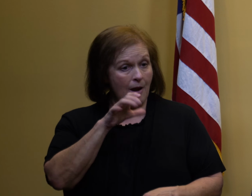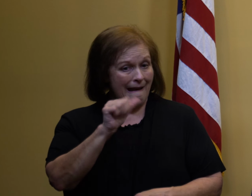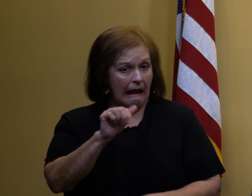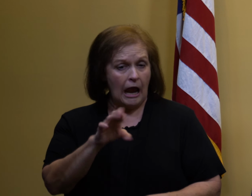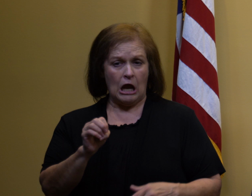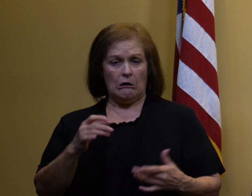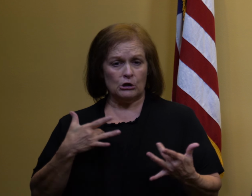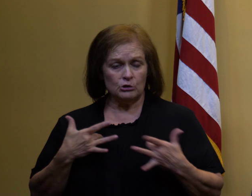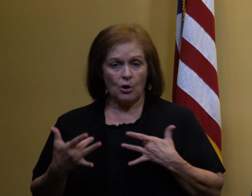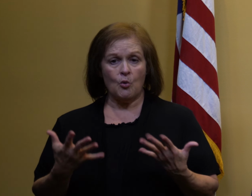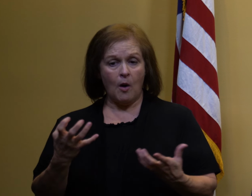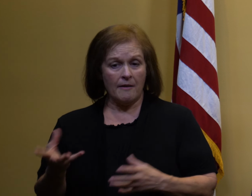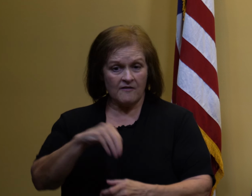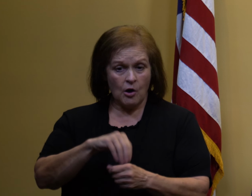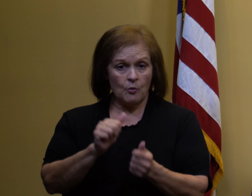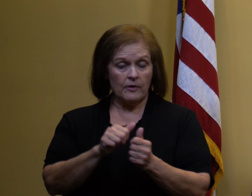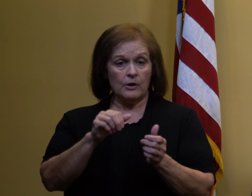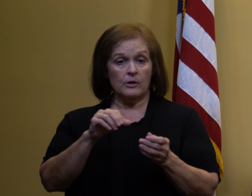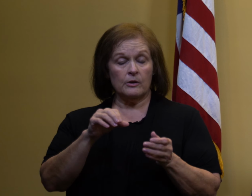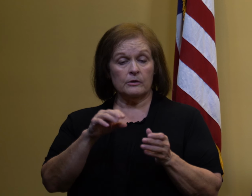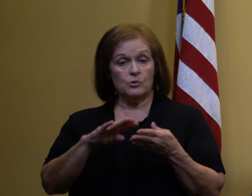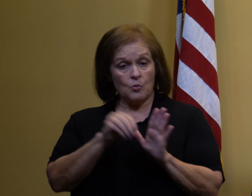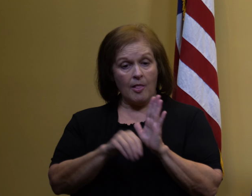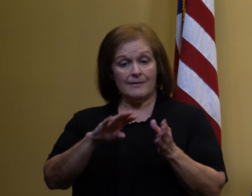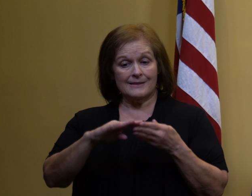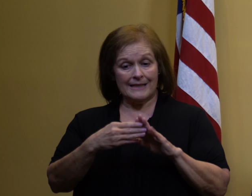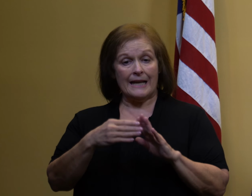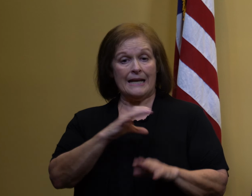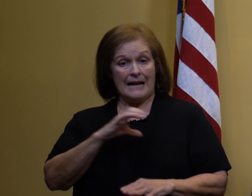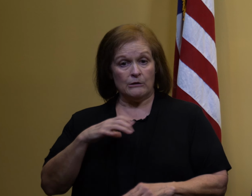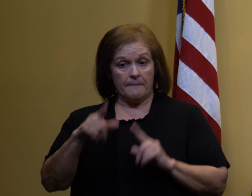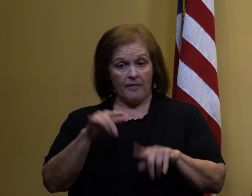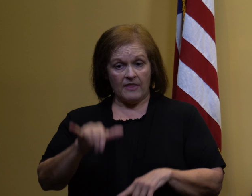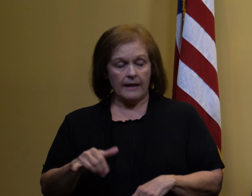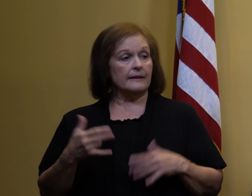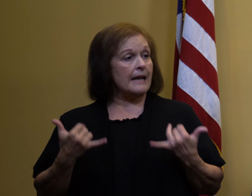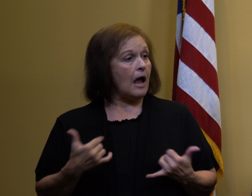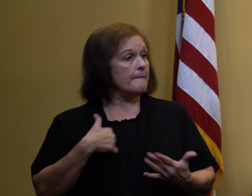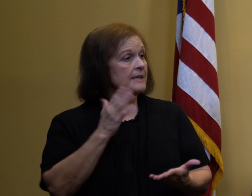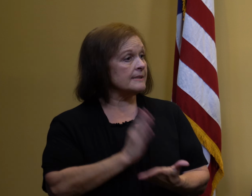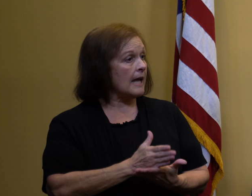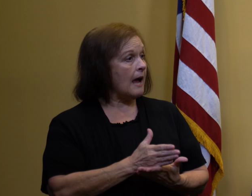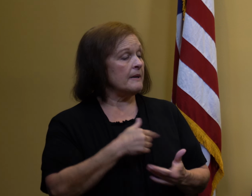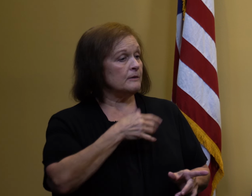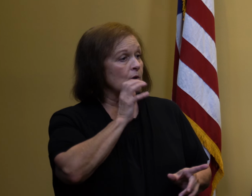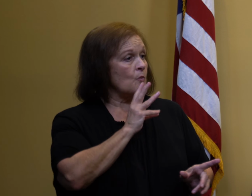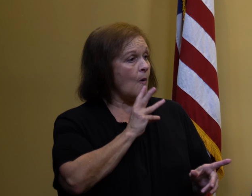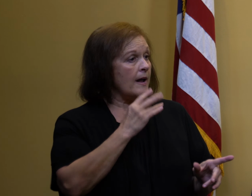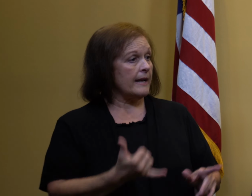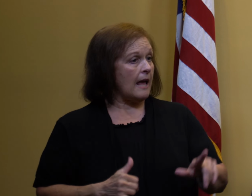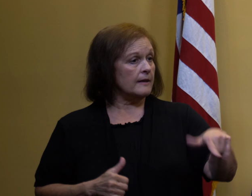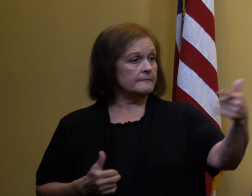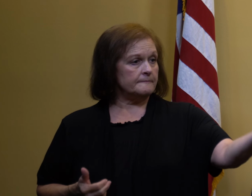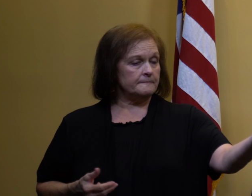are concerned to be engaged with the New Orleans City Council on this. So with that, I'm going to stop, take me some water, turn it over to you,